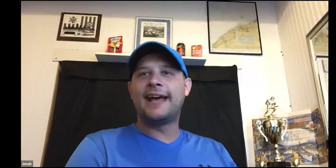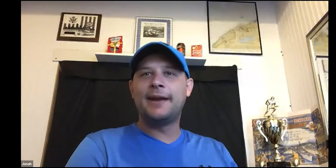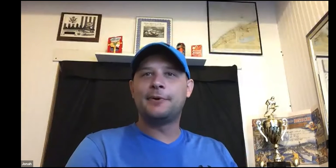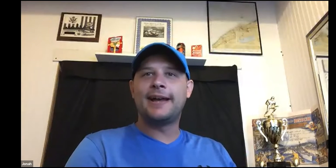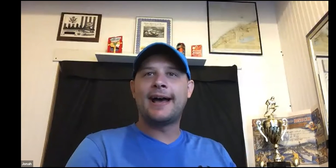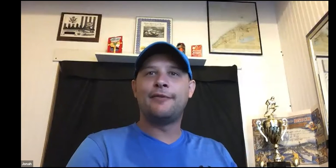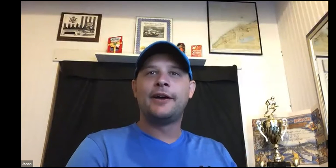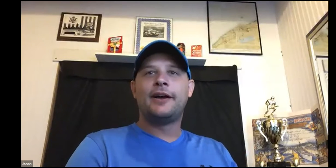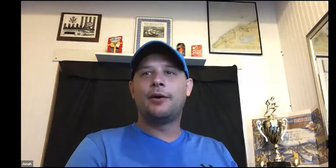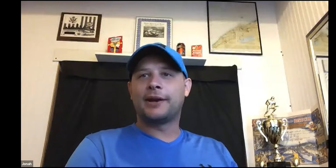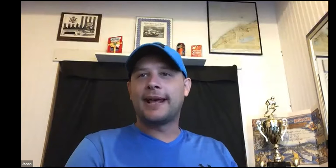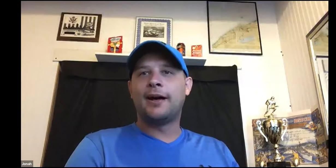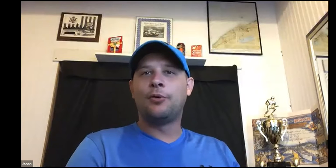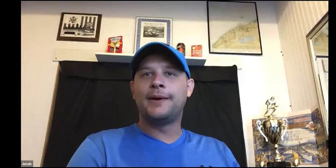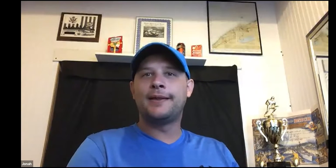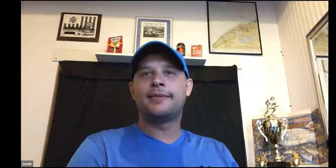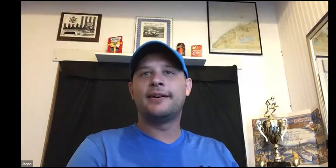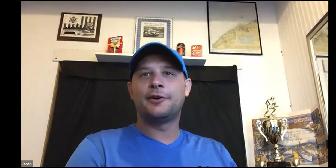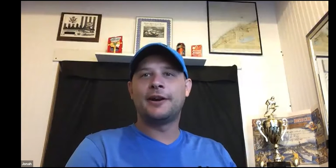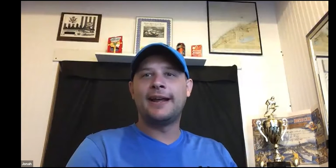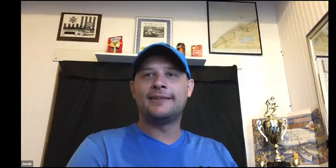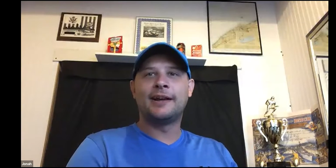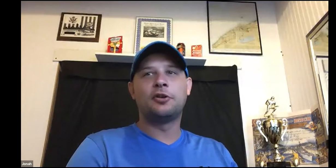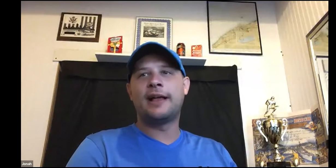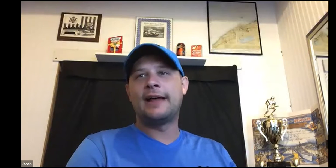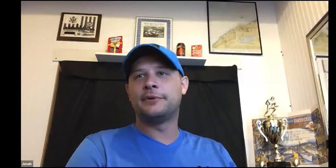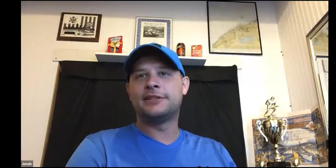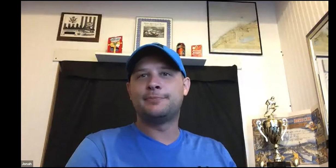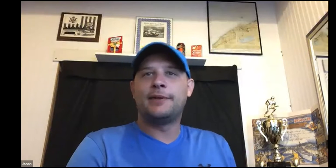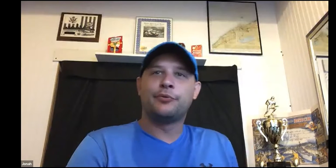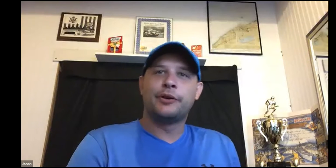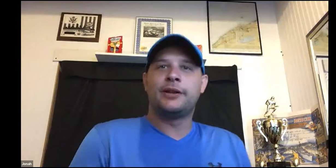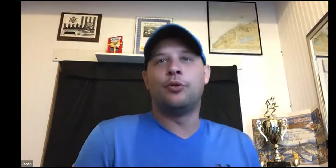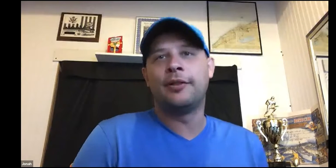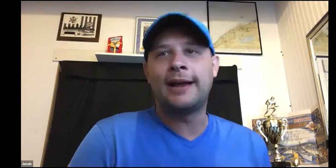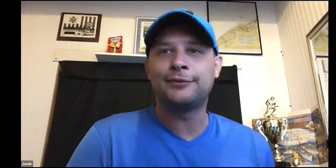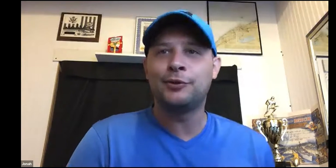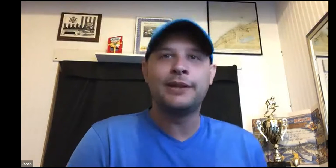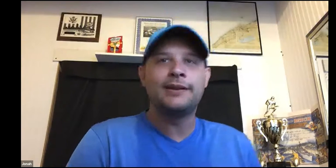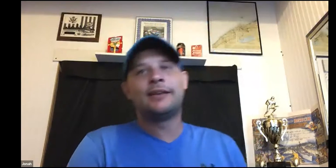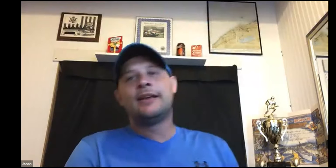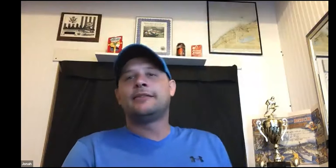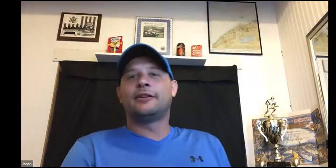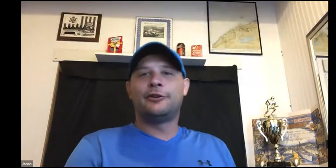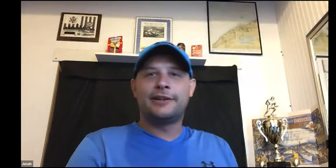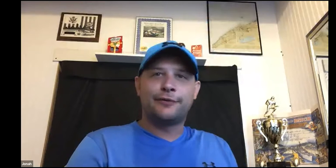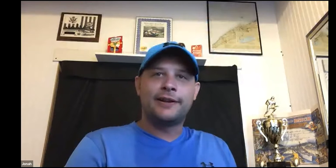we have Raquel with her ASL class, which has been really cool the last few weeks to learn different,